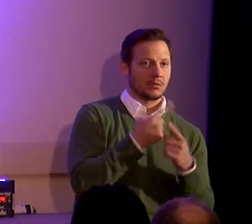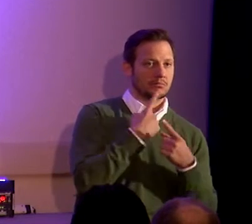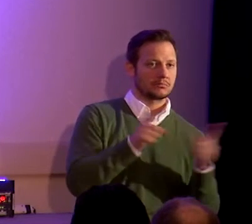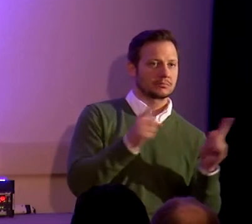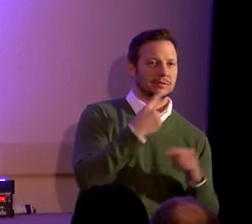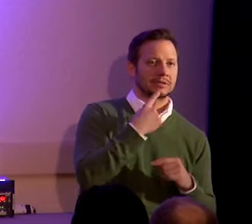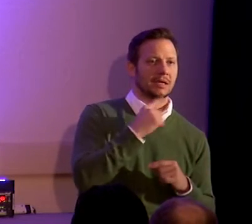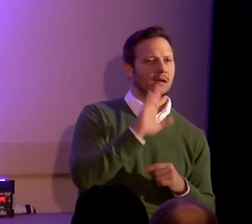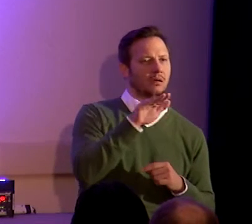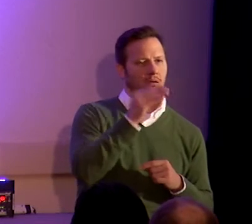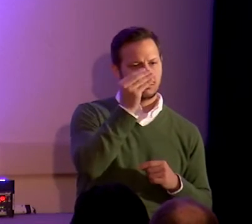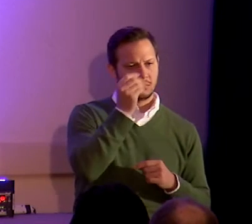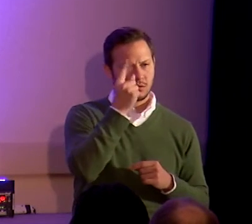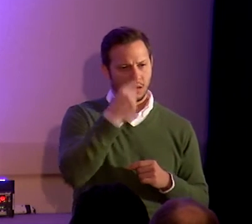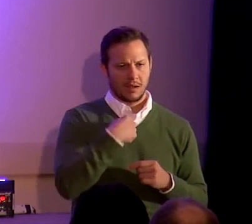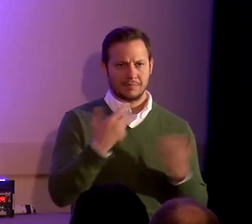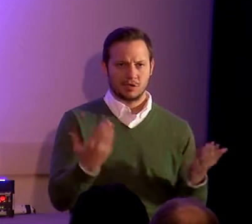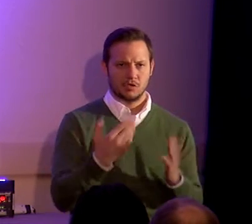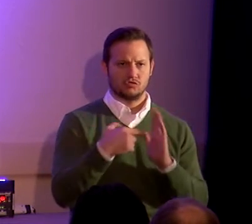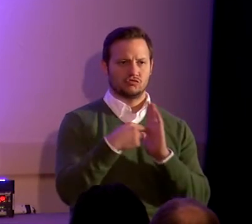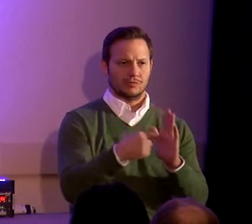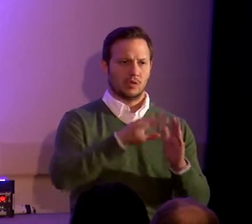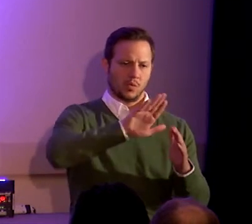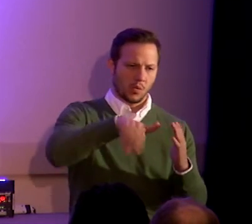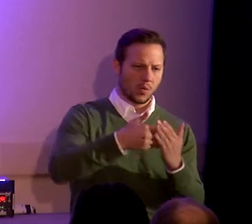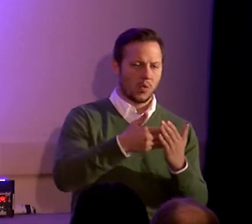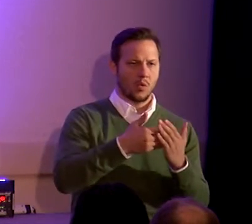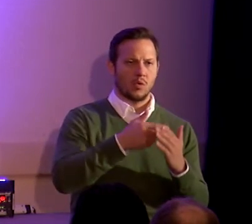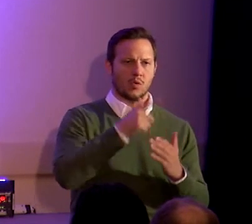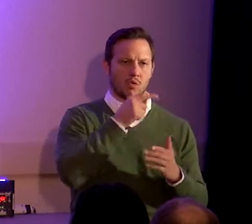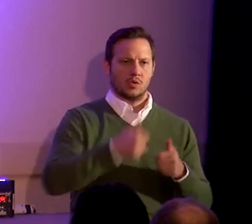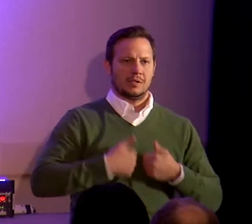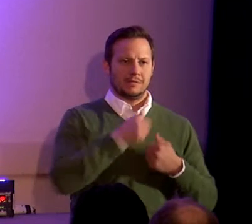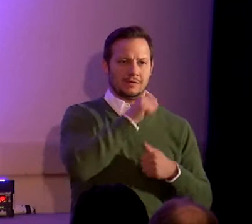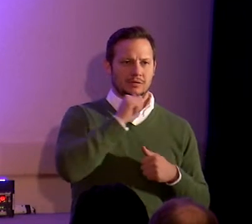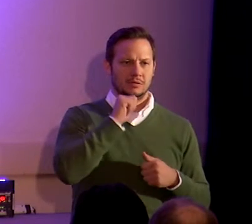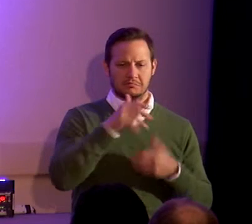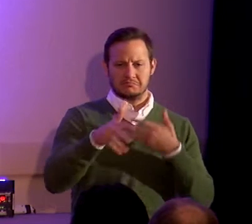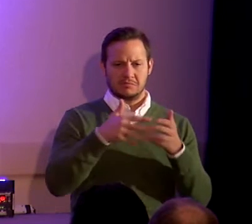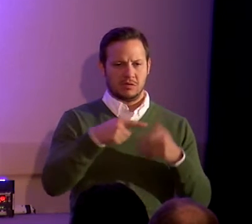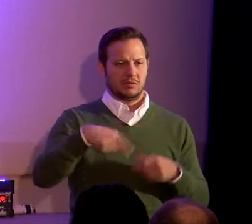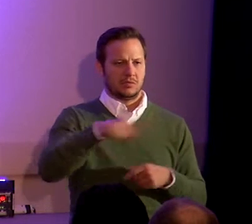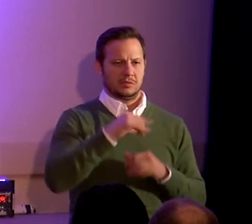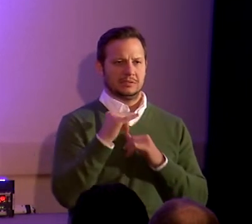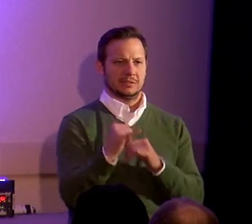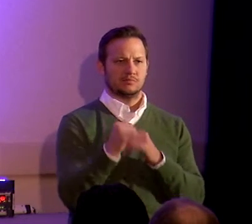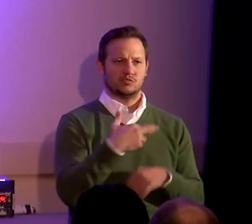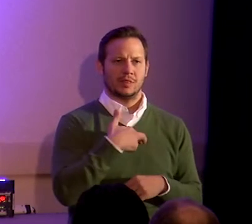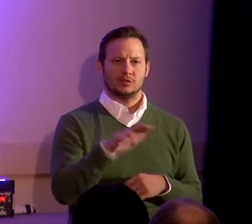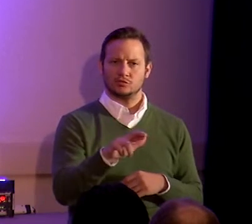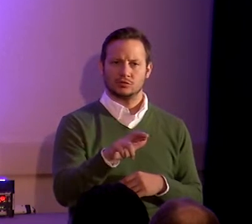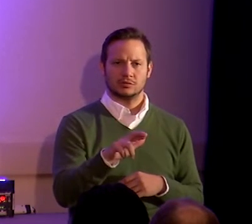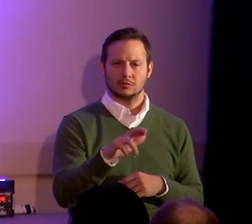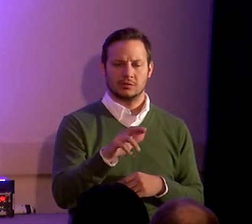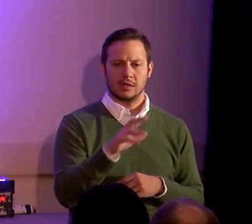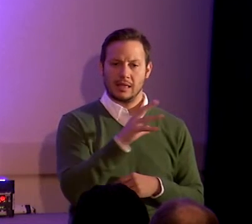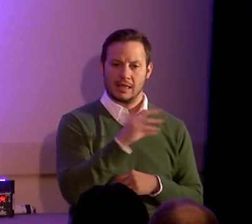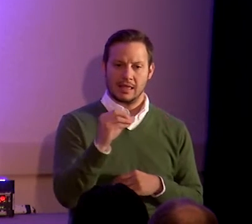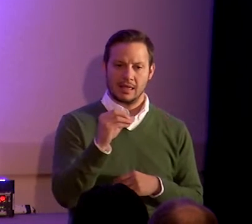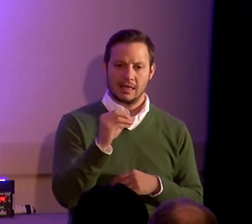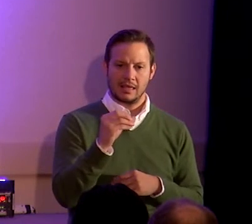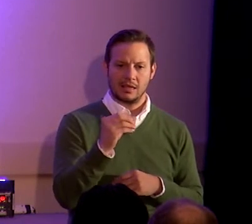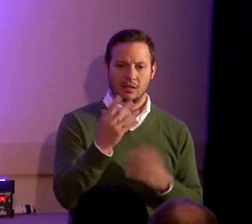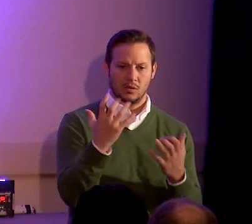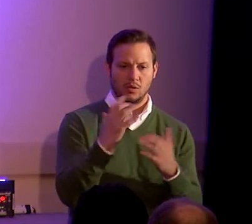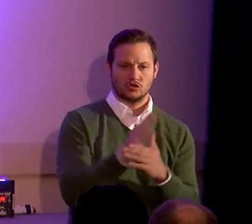said that he was here to represent all of Arizonans, regardless of whether or not they shared his religion. And that he, while he wanted to share a